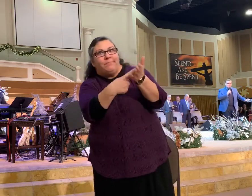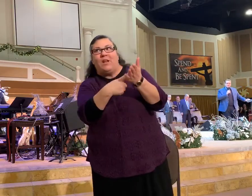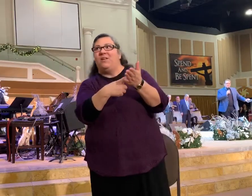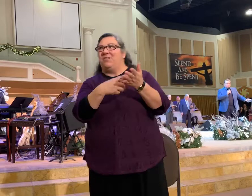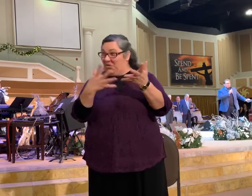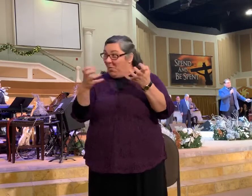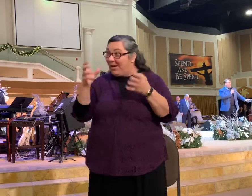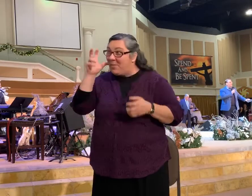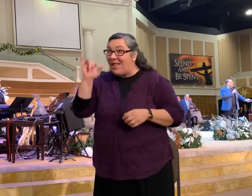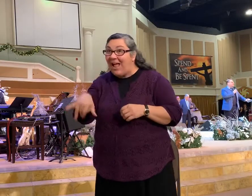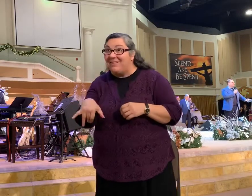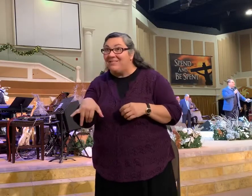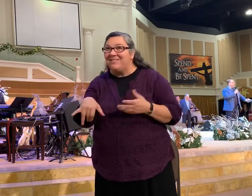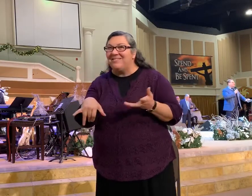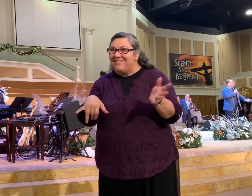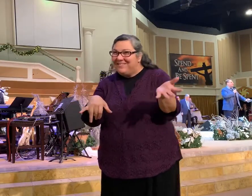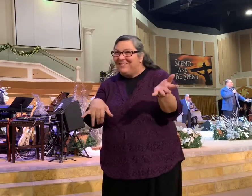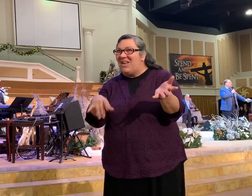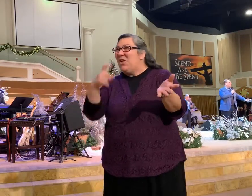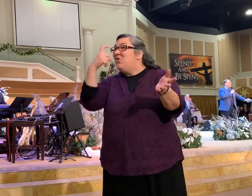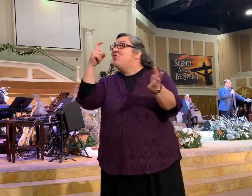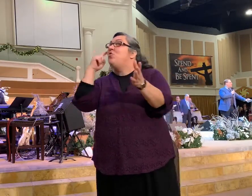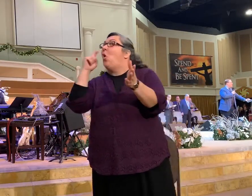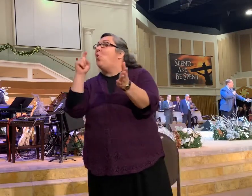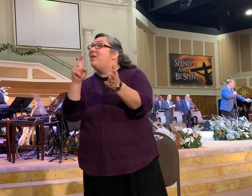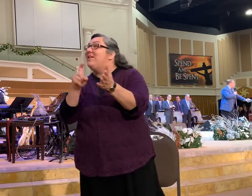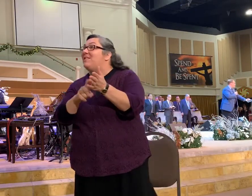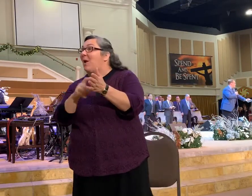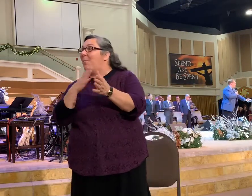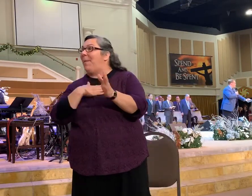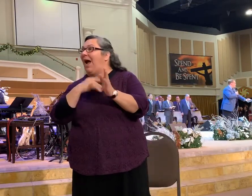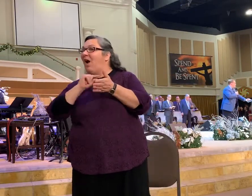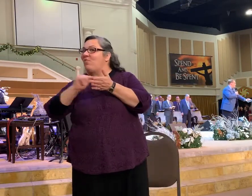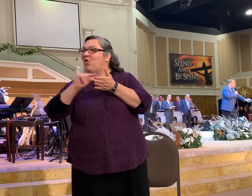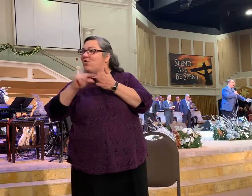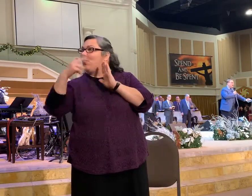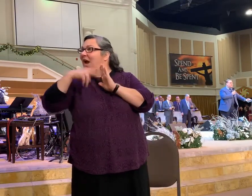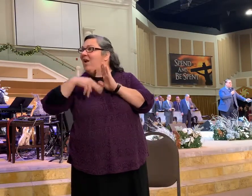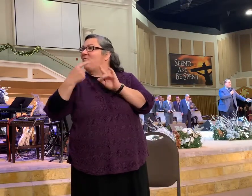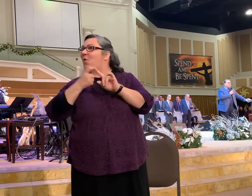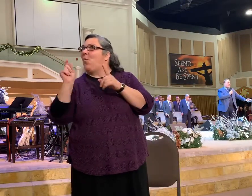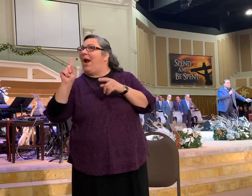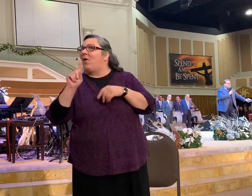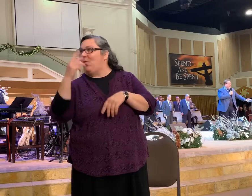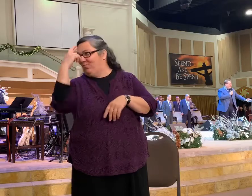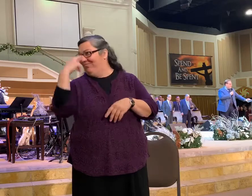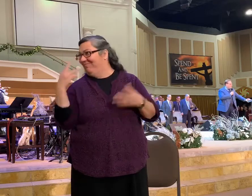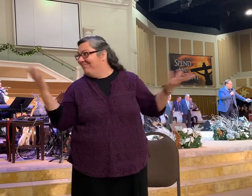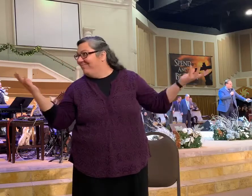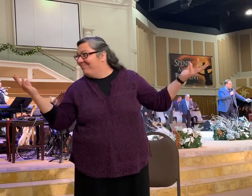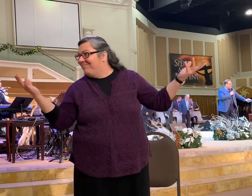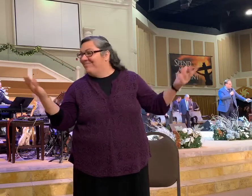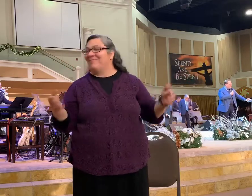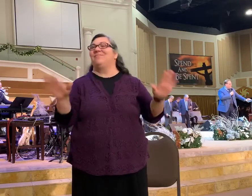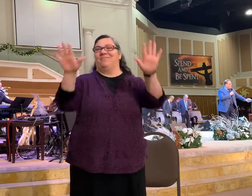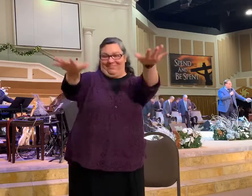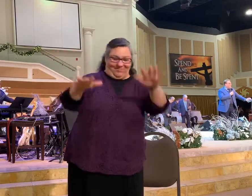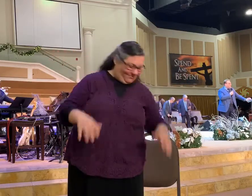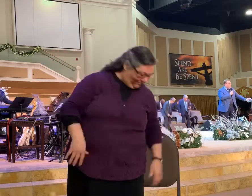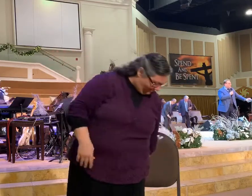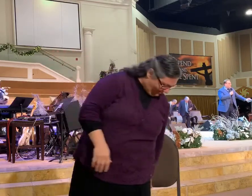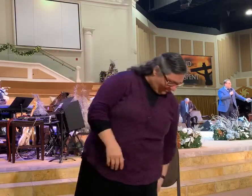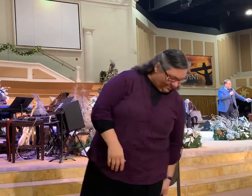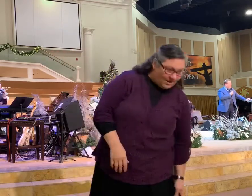Amen. Notice where I took my text from the book of... All right, so you may be seated. I want to talk to you about